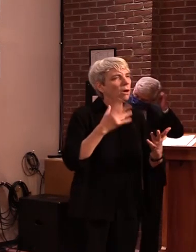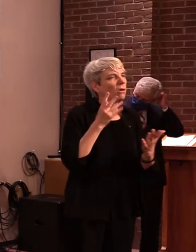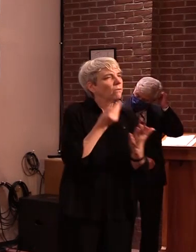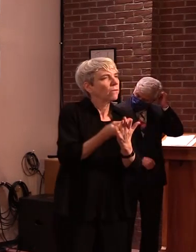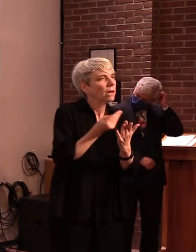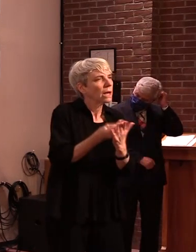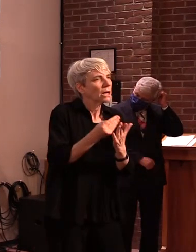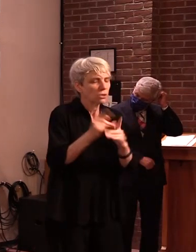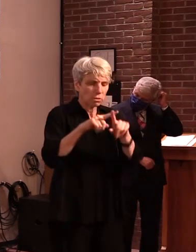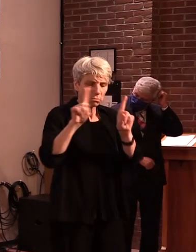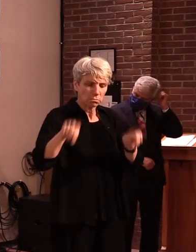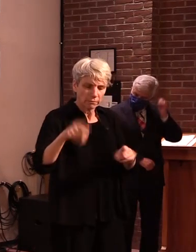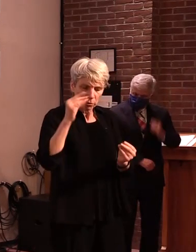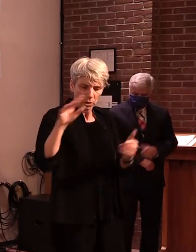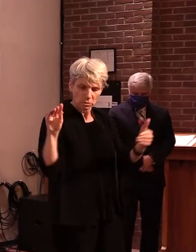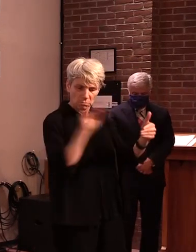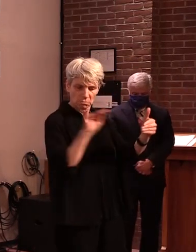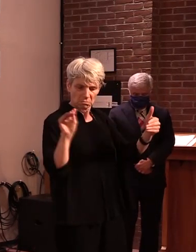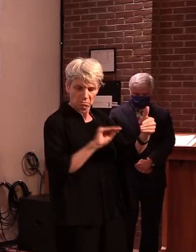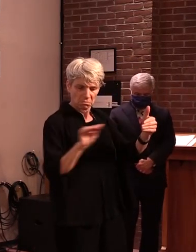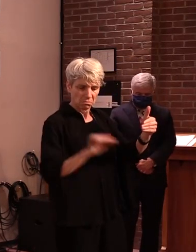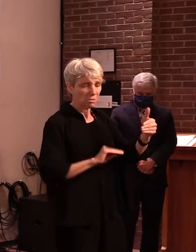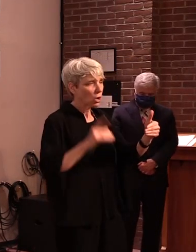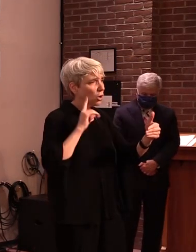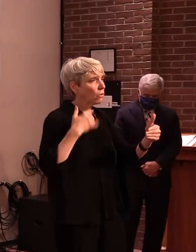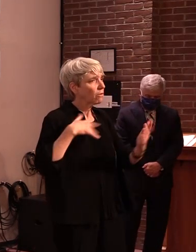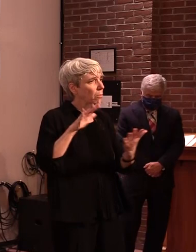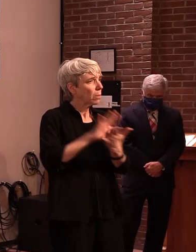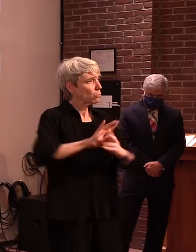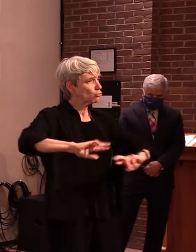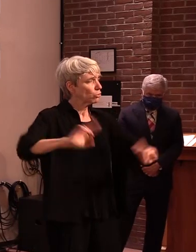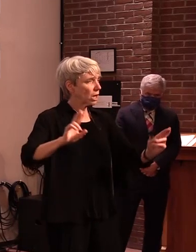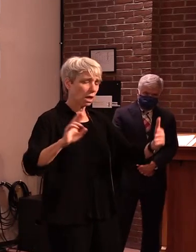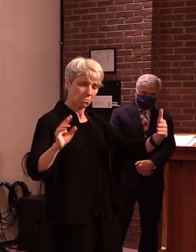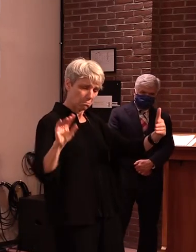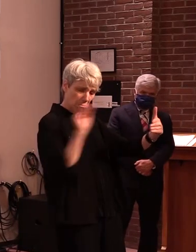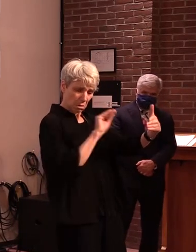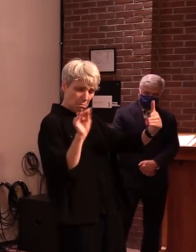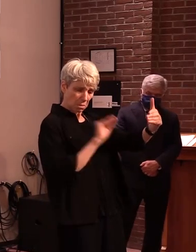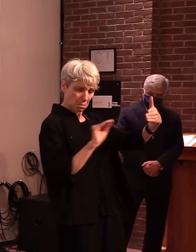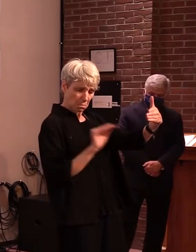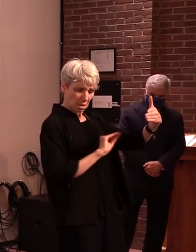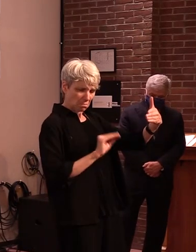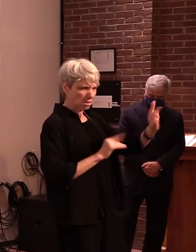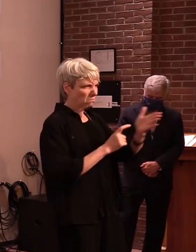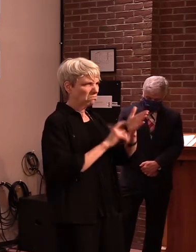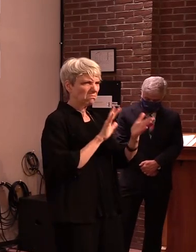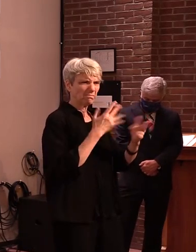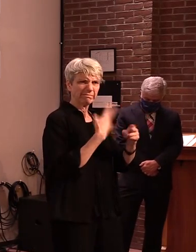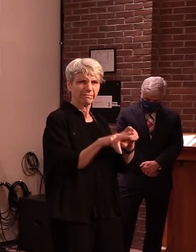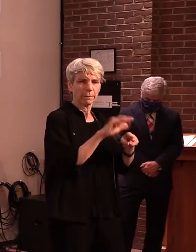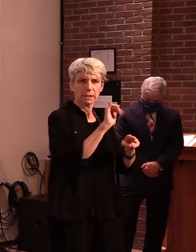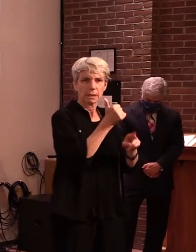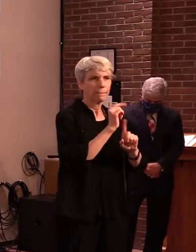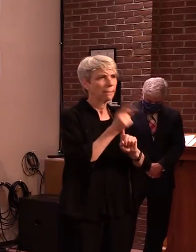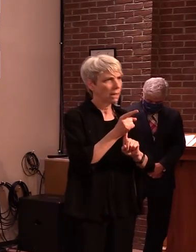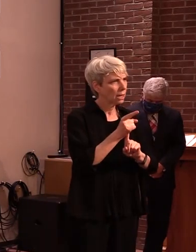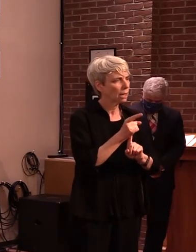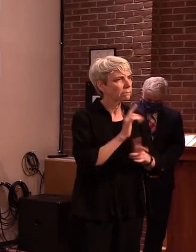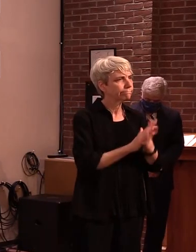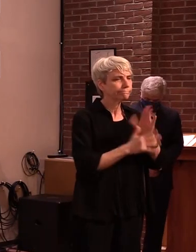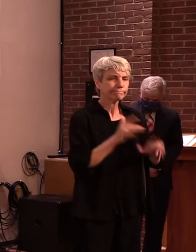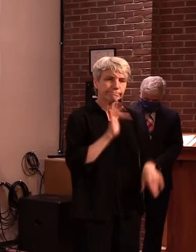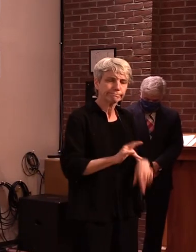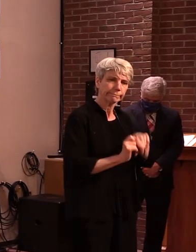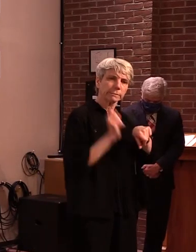but I've heard it takes about 10 minutes if you have things ready when you start the process. So, you know, again, get the word